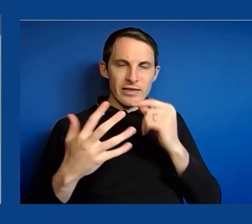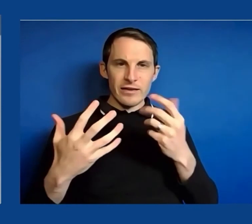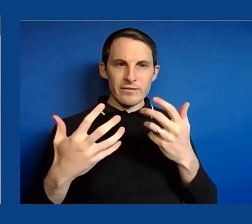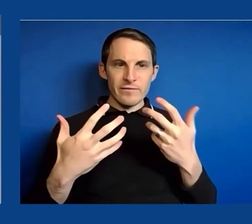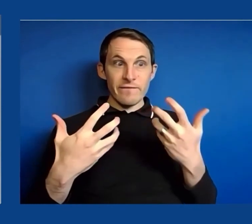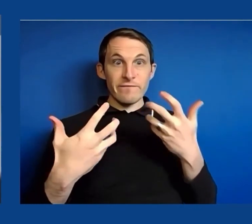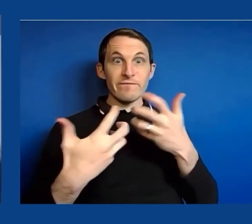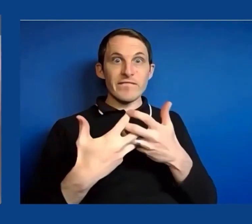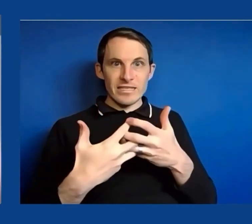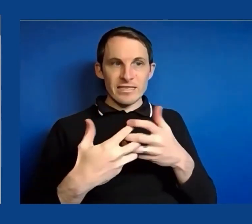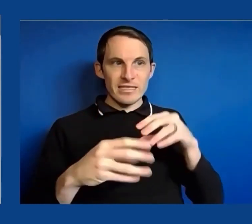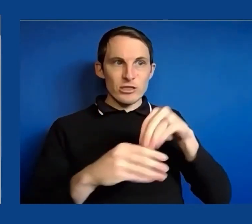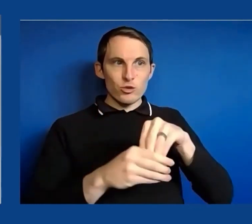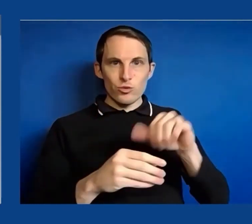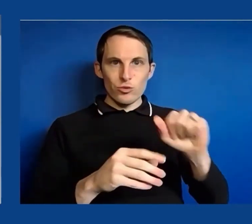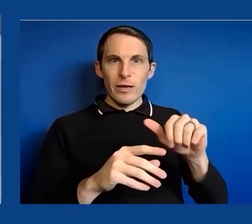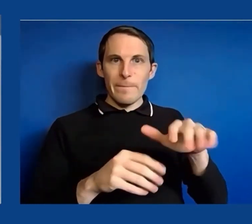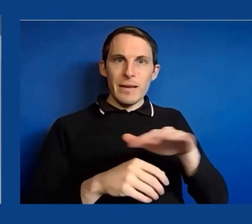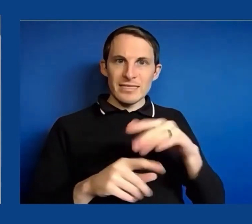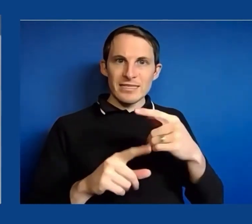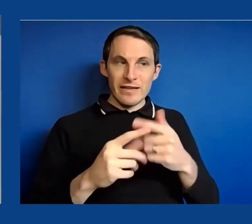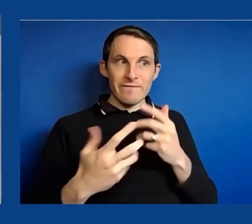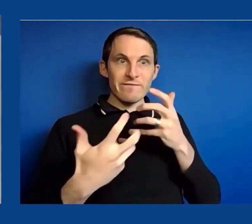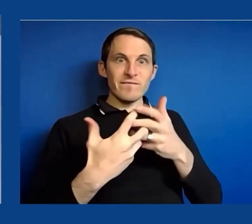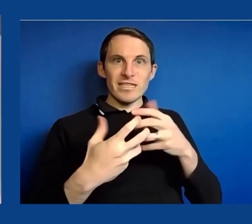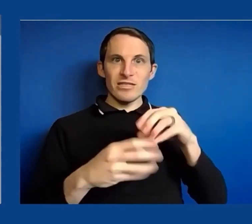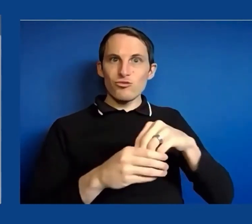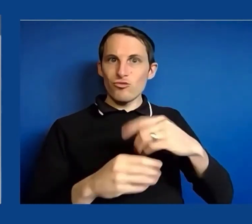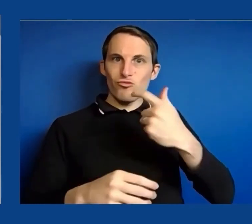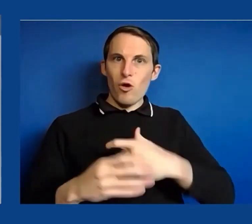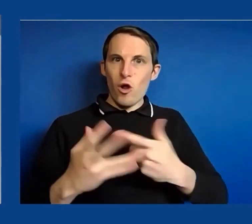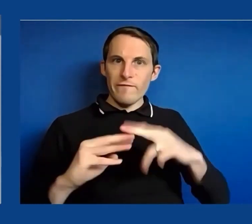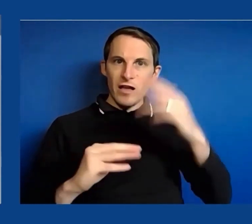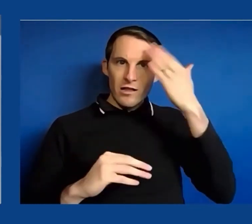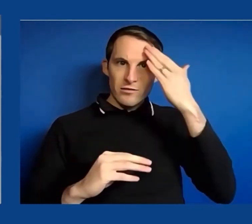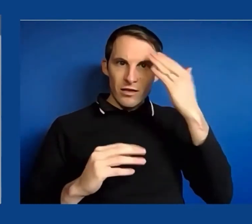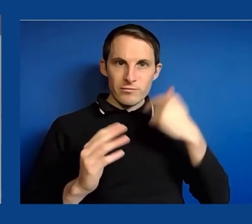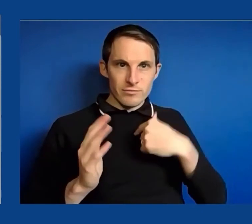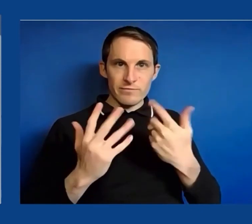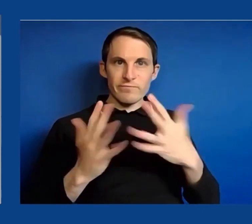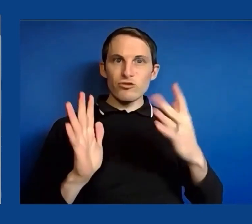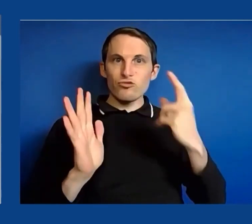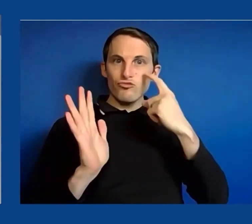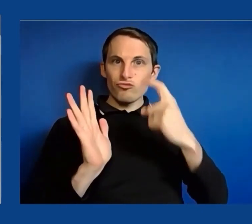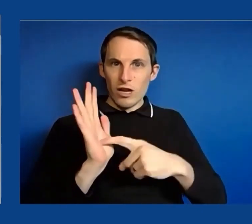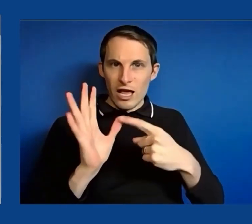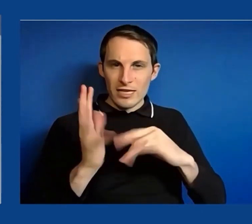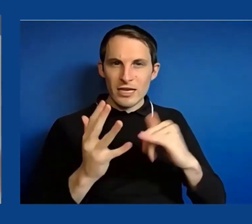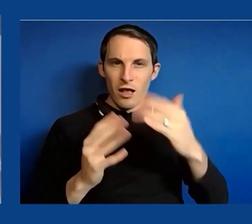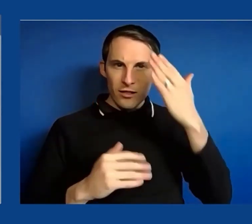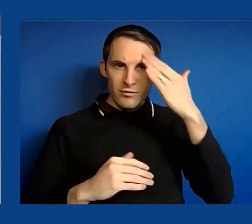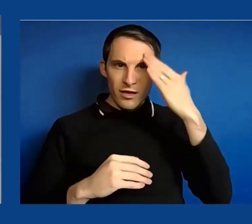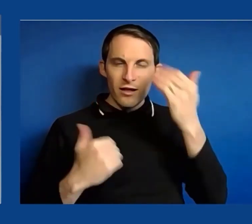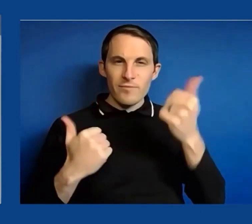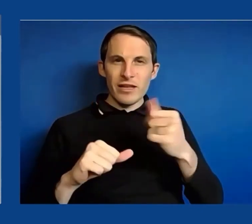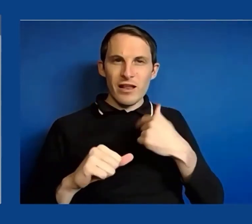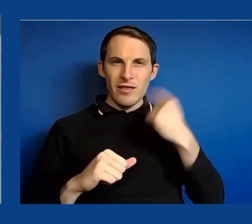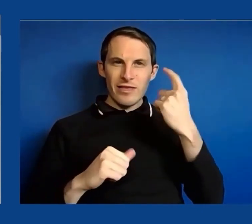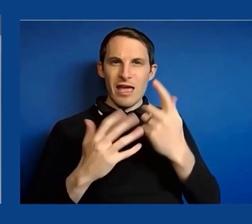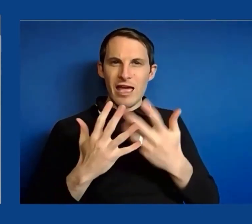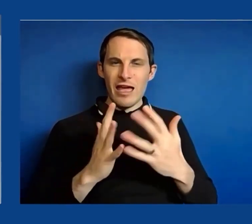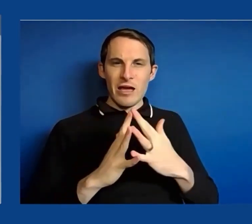how I fit into the role of an elder. I was recognised as an elder. And then I thought, how do I